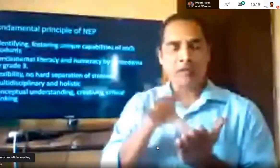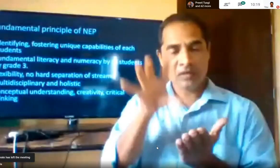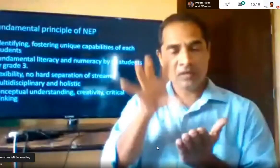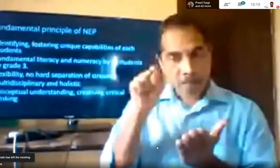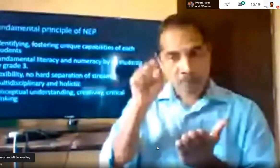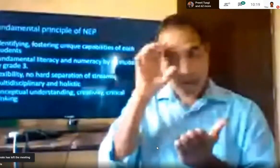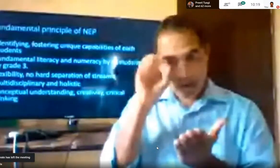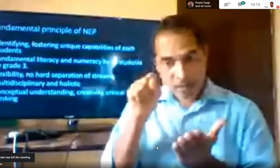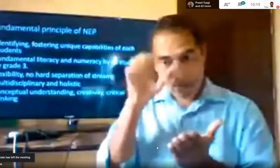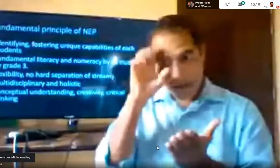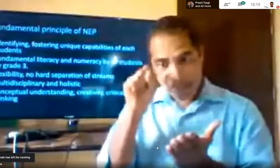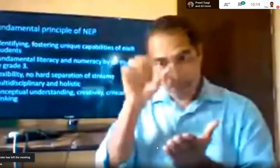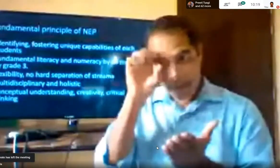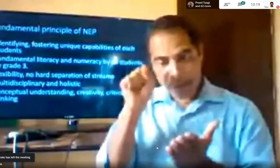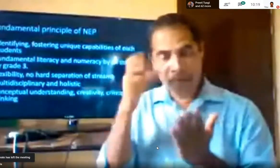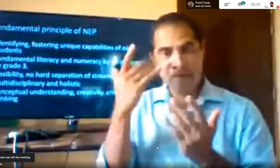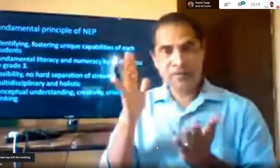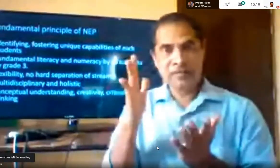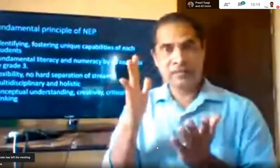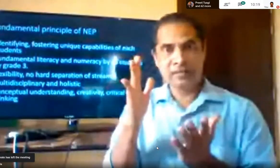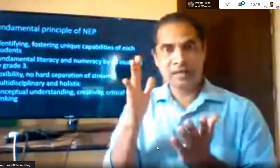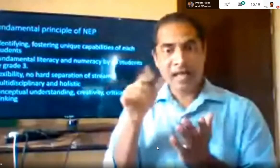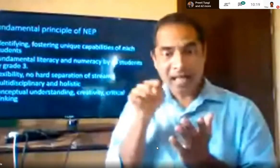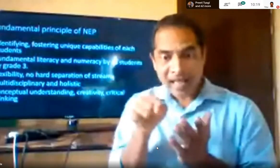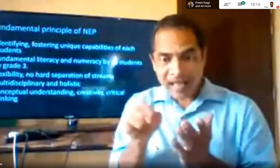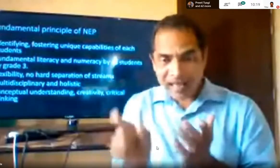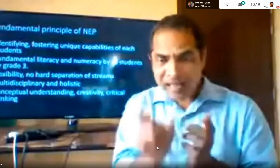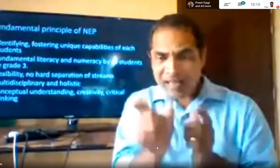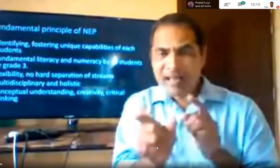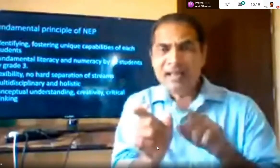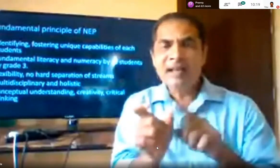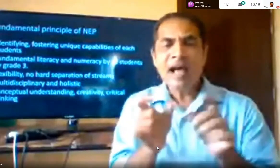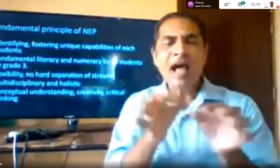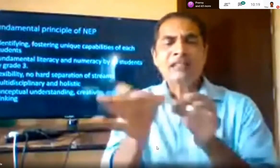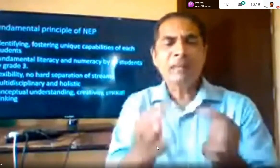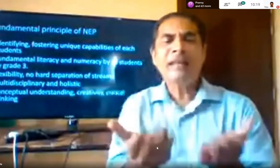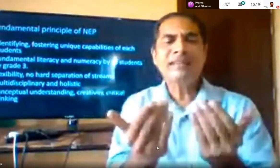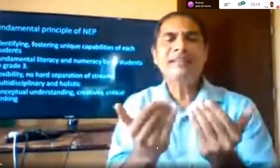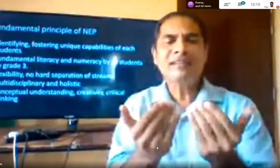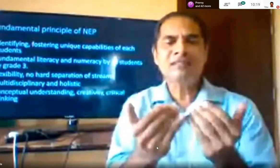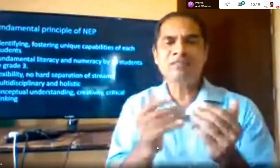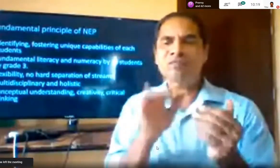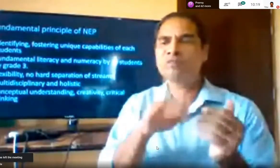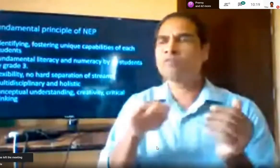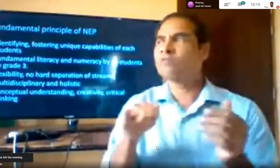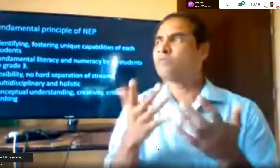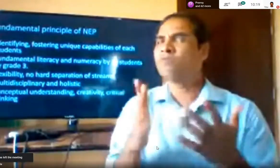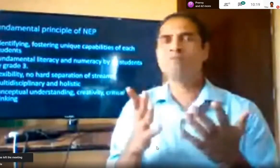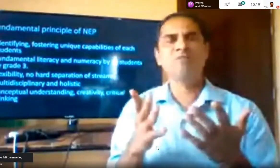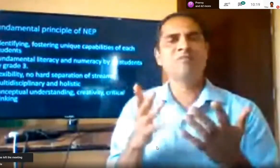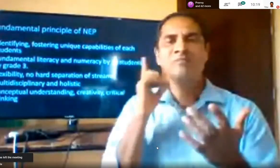and just delivering that to the students. The concept, the clarity of this concept.